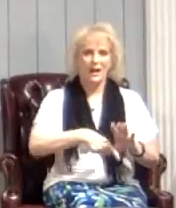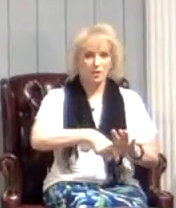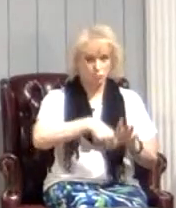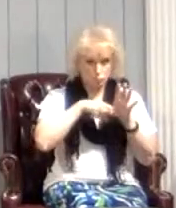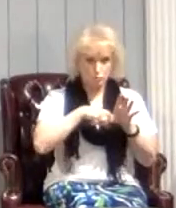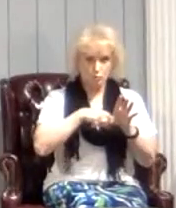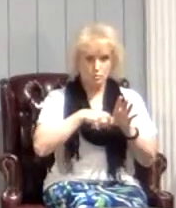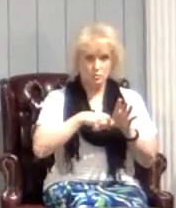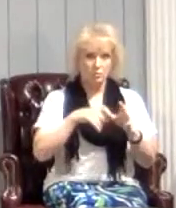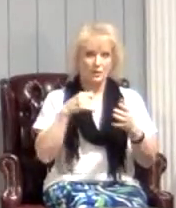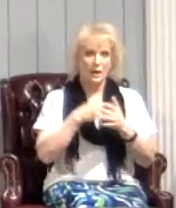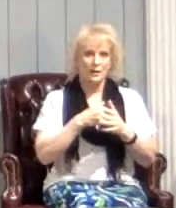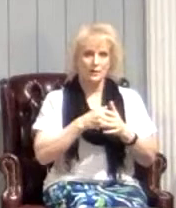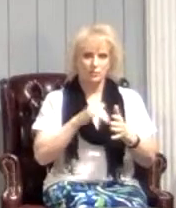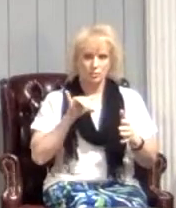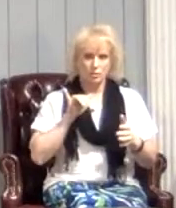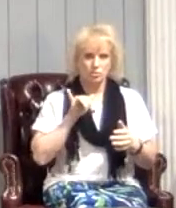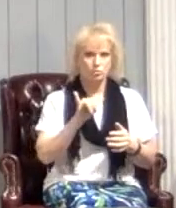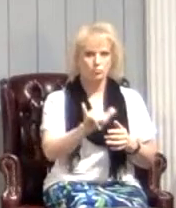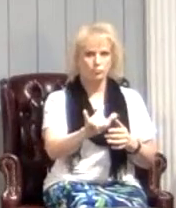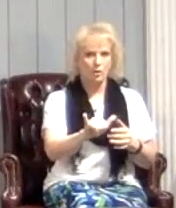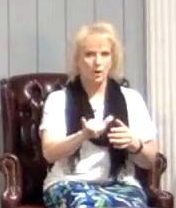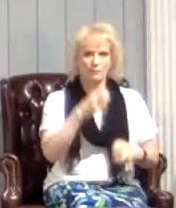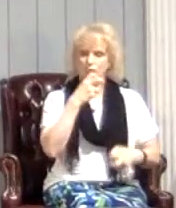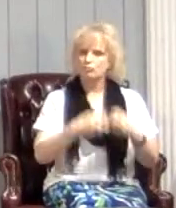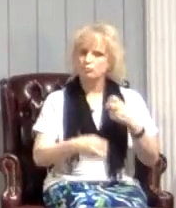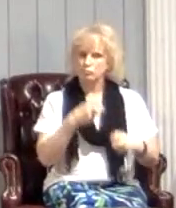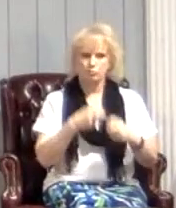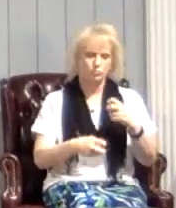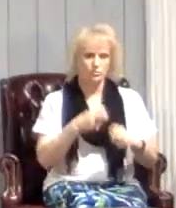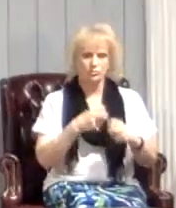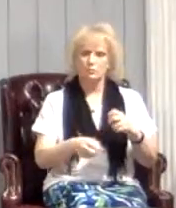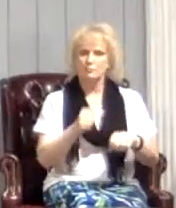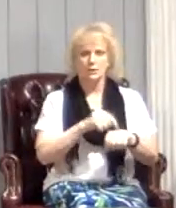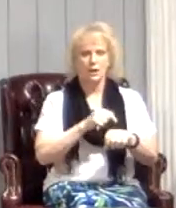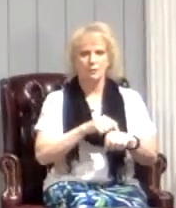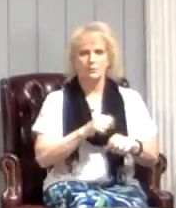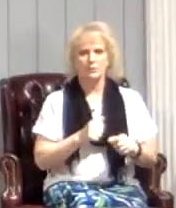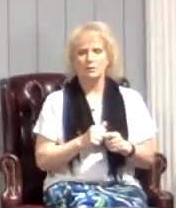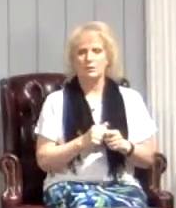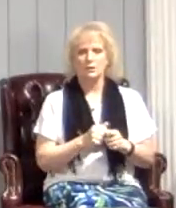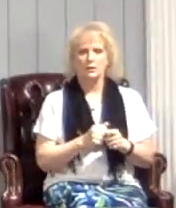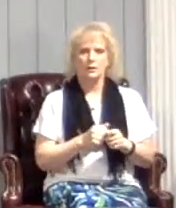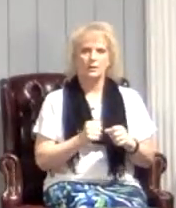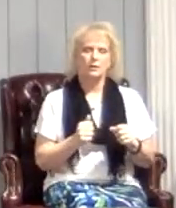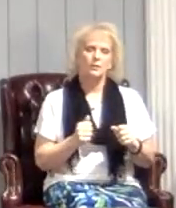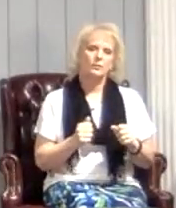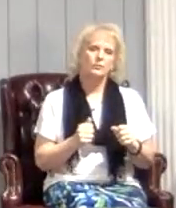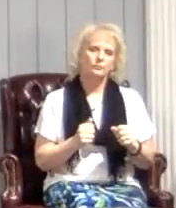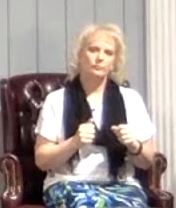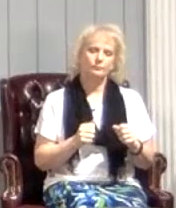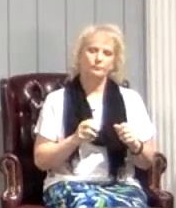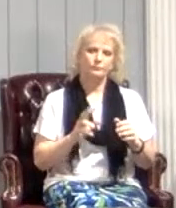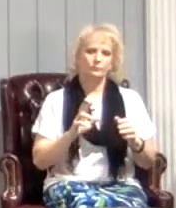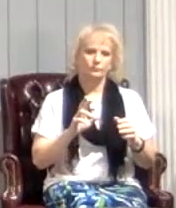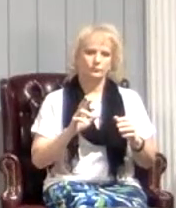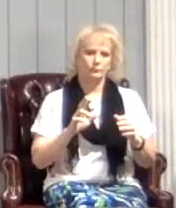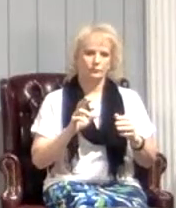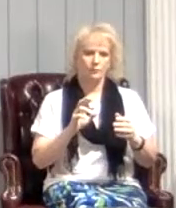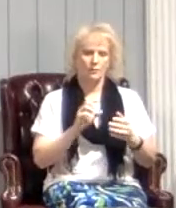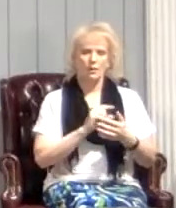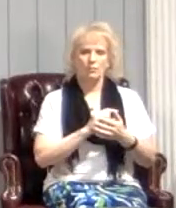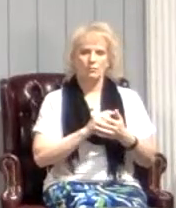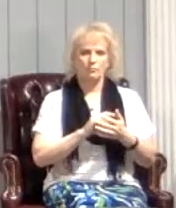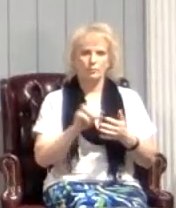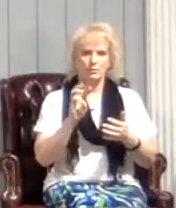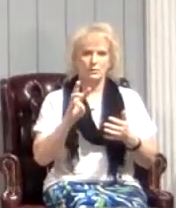so that it survives troublesome or difficult times. He says in Psalm 57, I'm just going to read verses 6 and 7